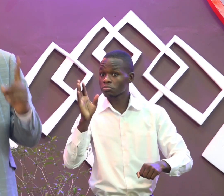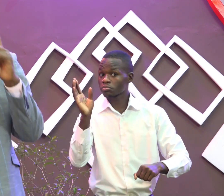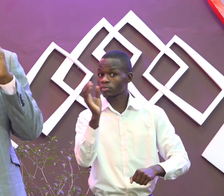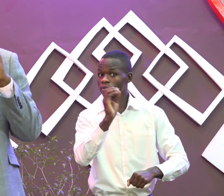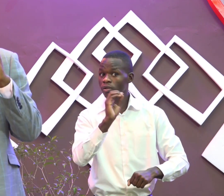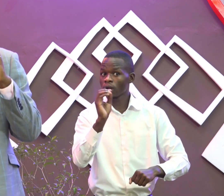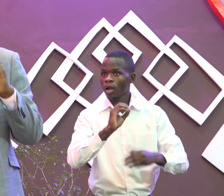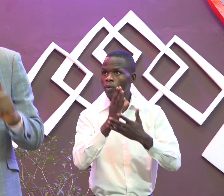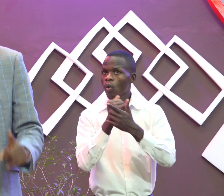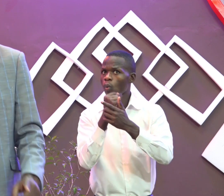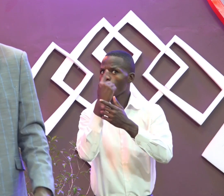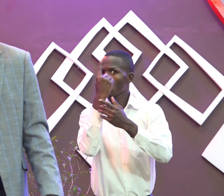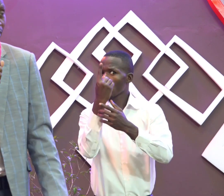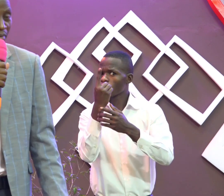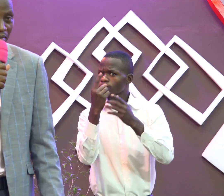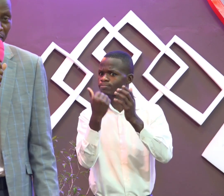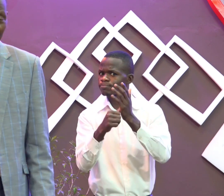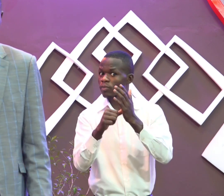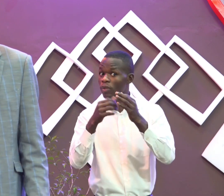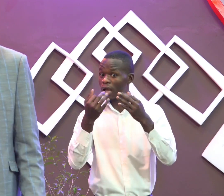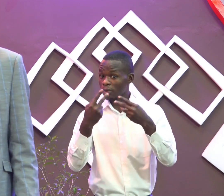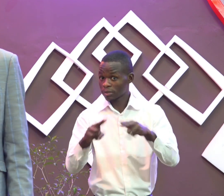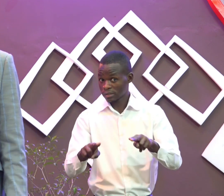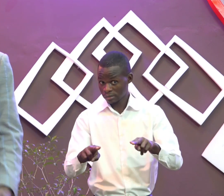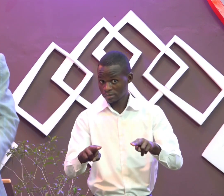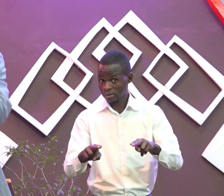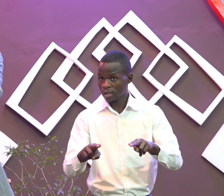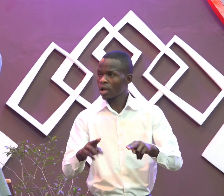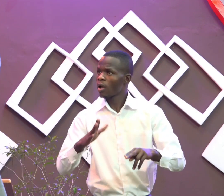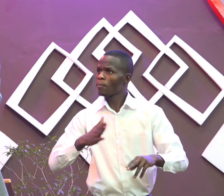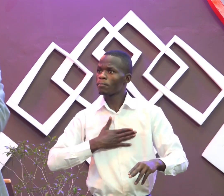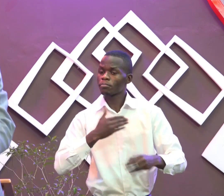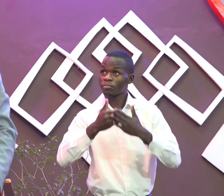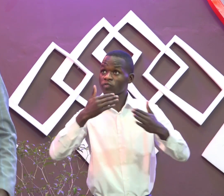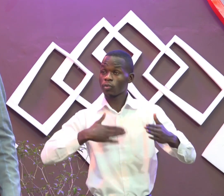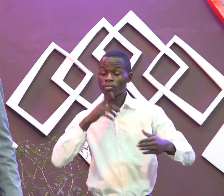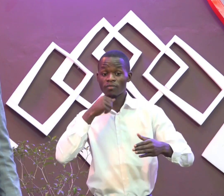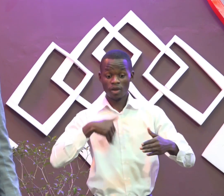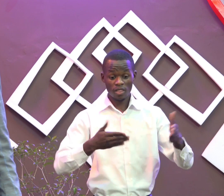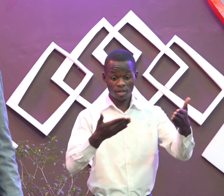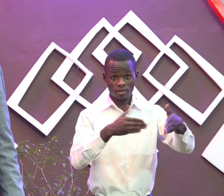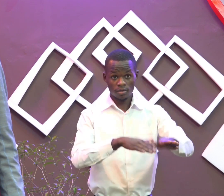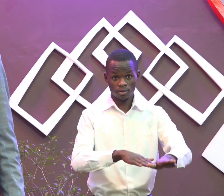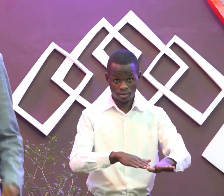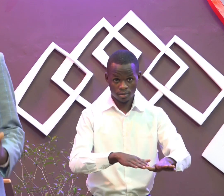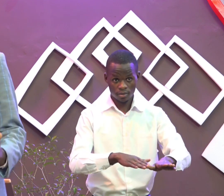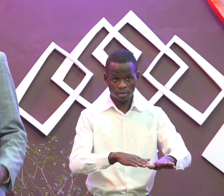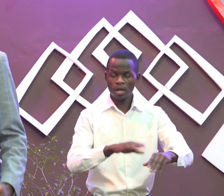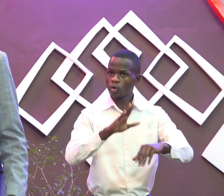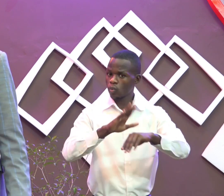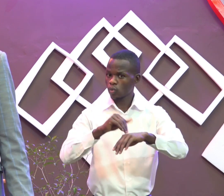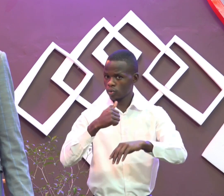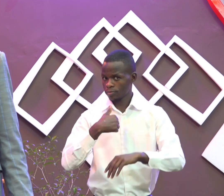Waliwo incident yemwe yaliwo. There is one incident that happened. Tata wange yaita nafa. Before my father died.